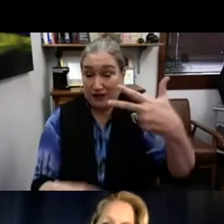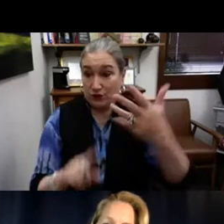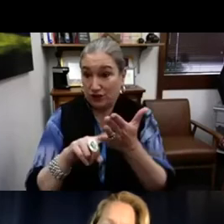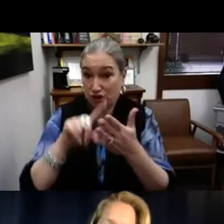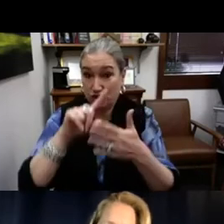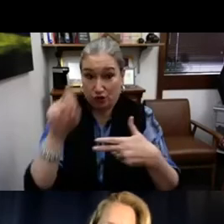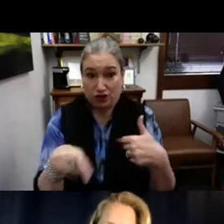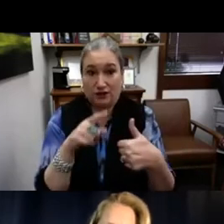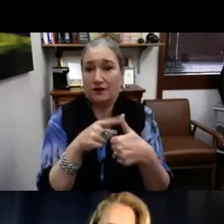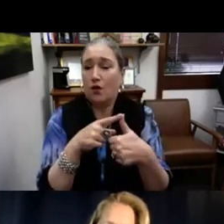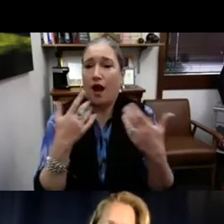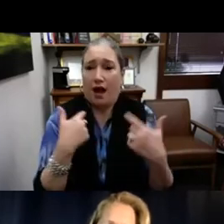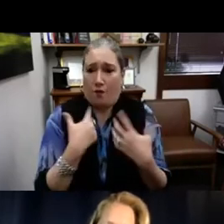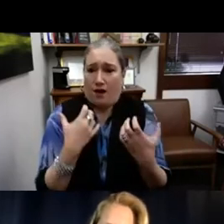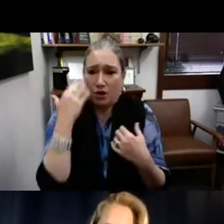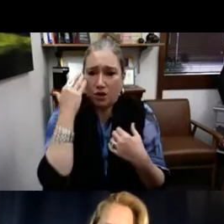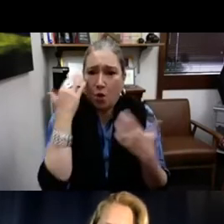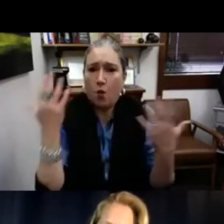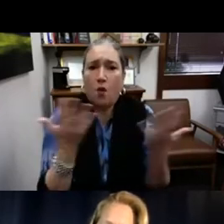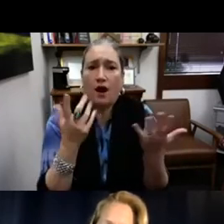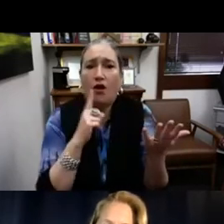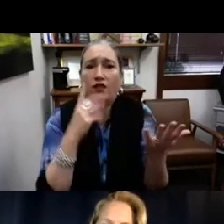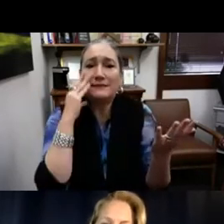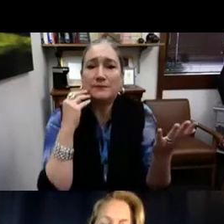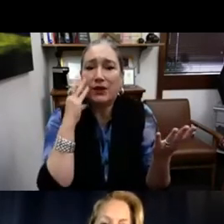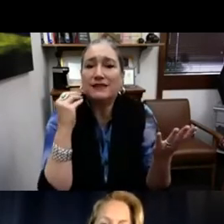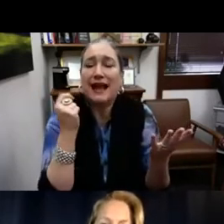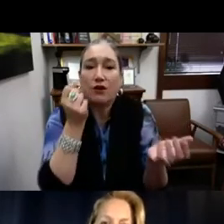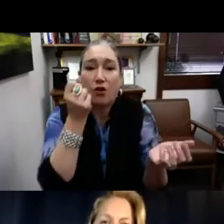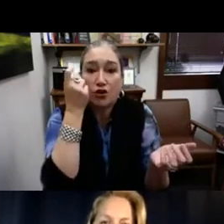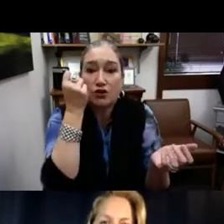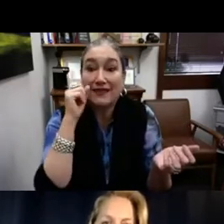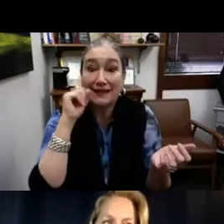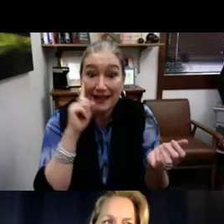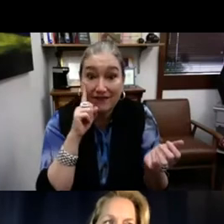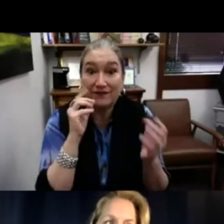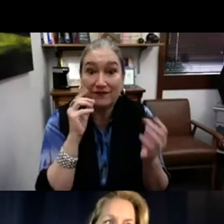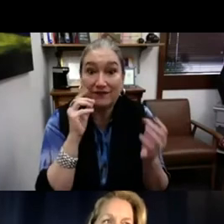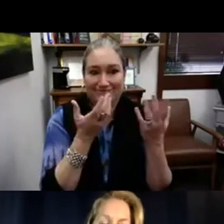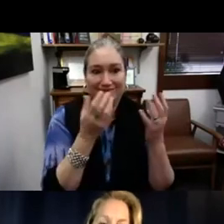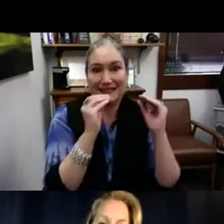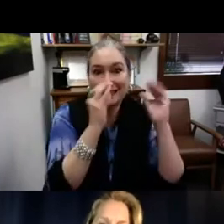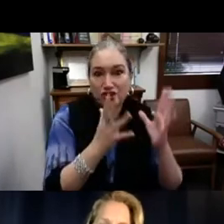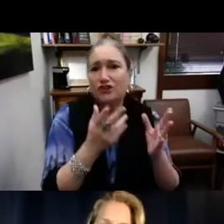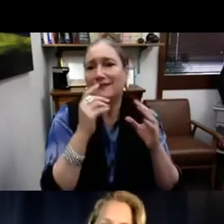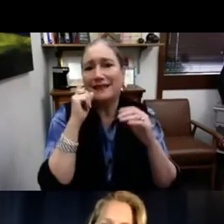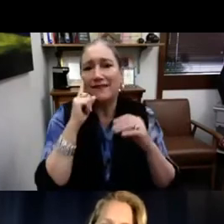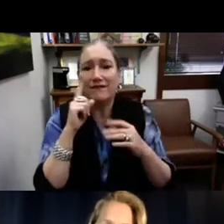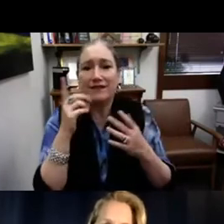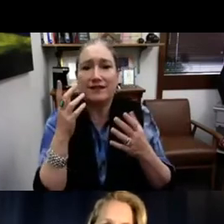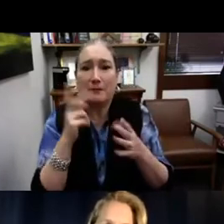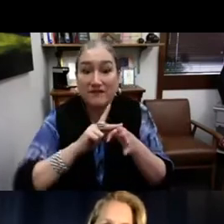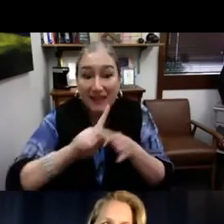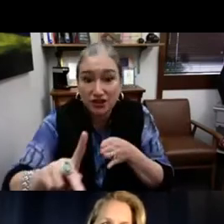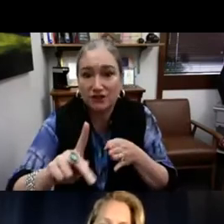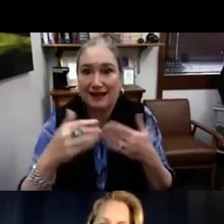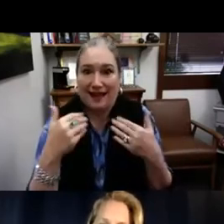So these were my research questions. I have three. The first one is I wanted to know what are the experience and the